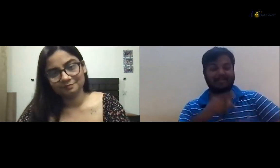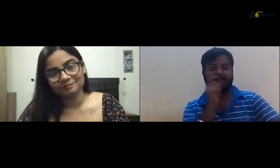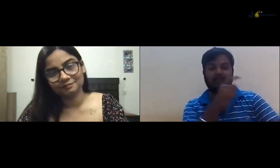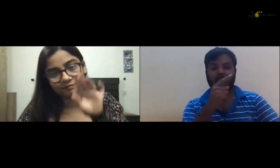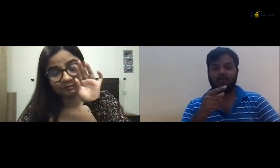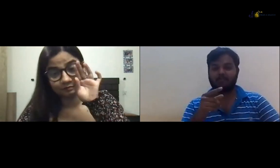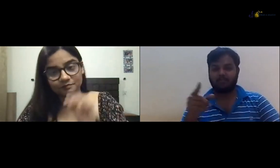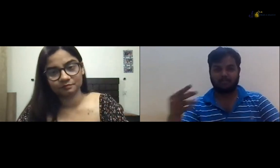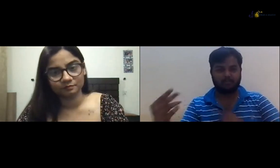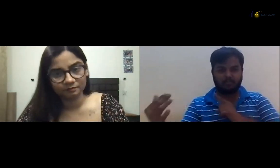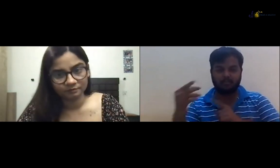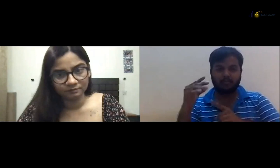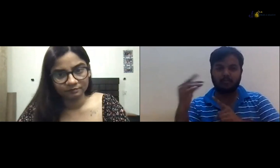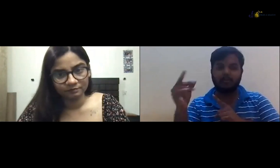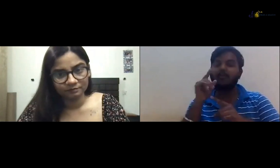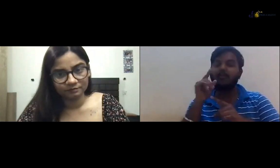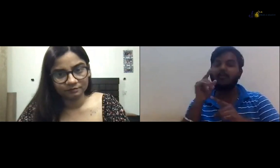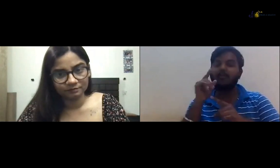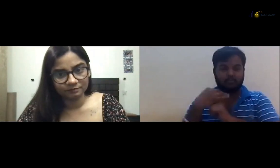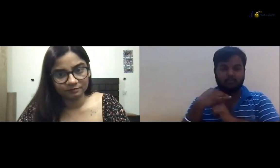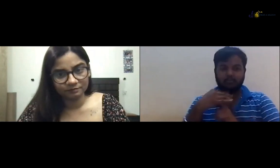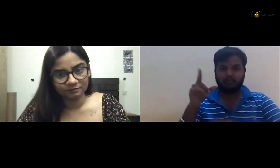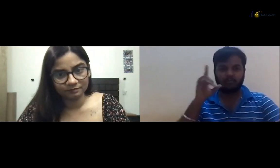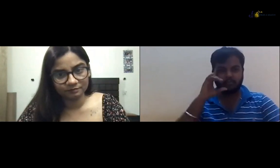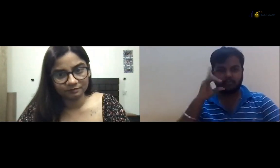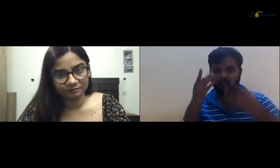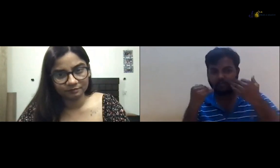office. So after that,